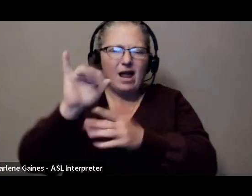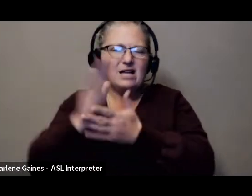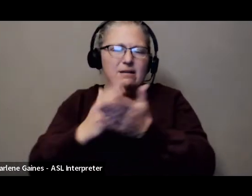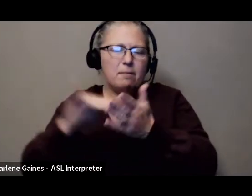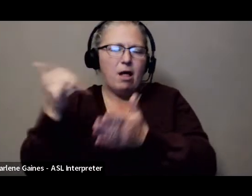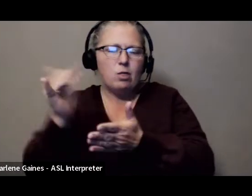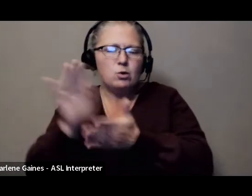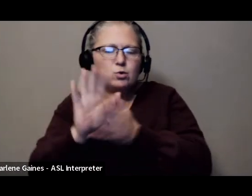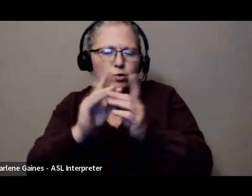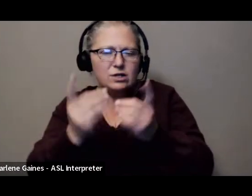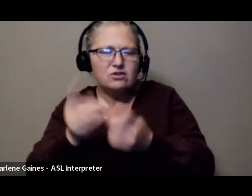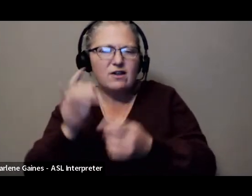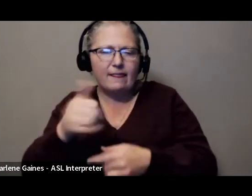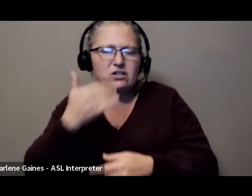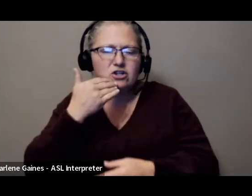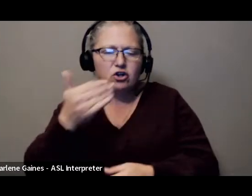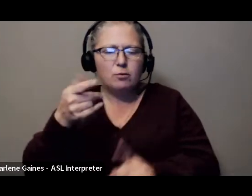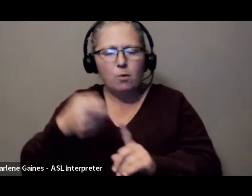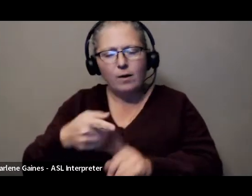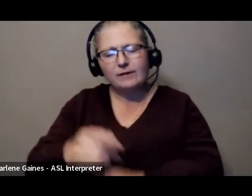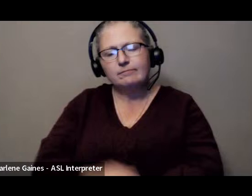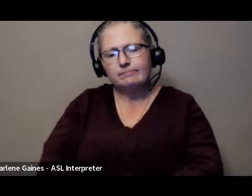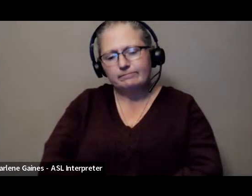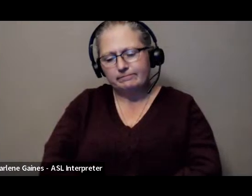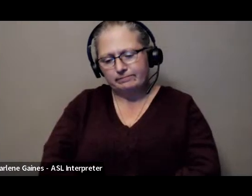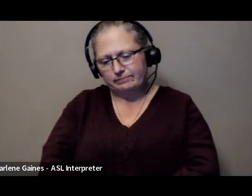So I think that's a good point.